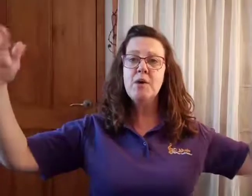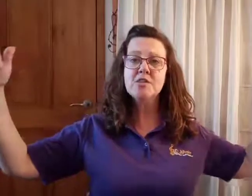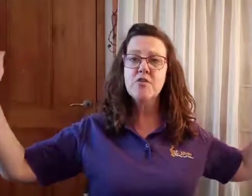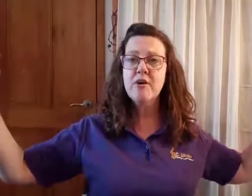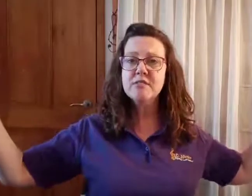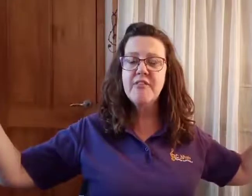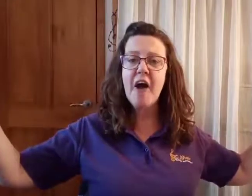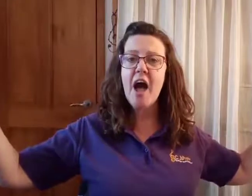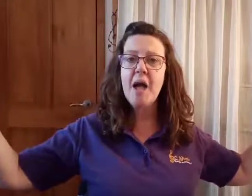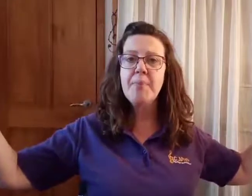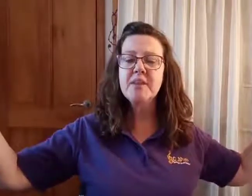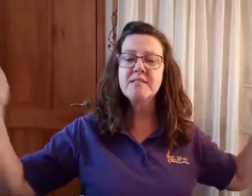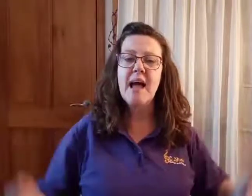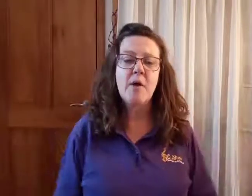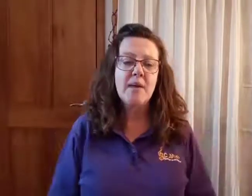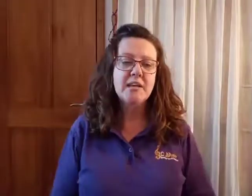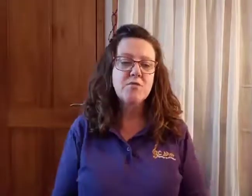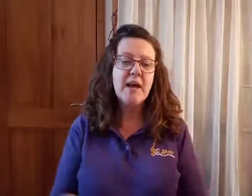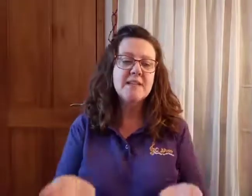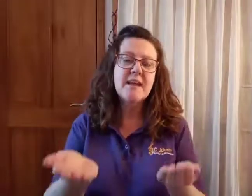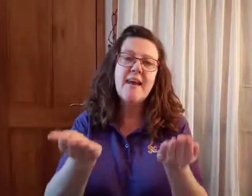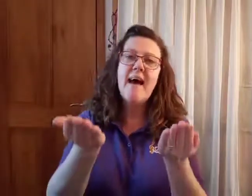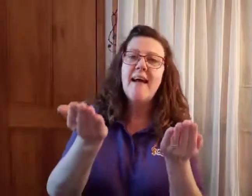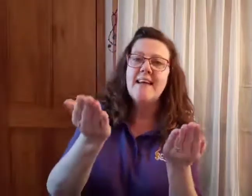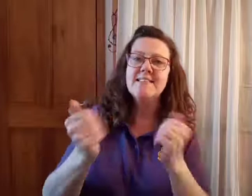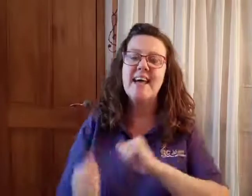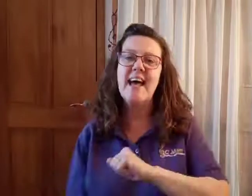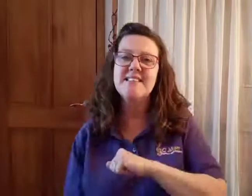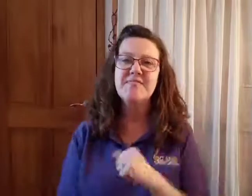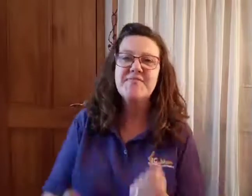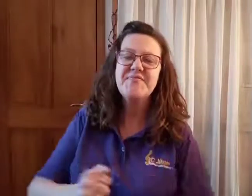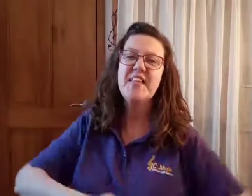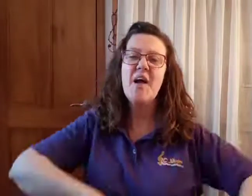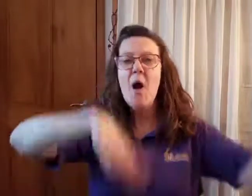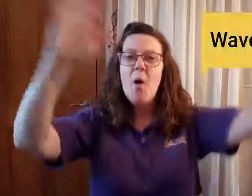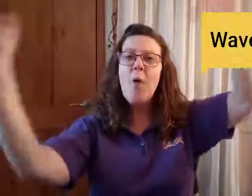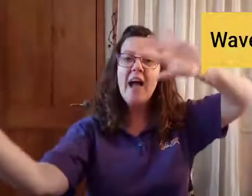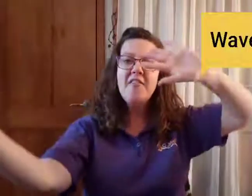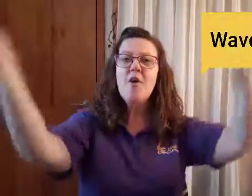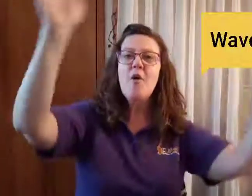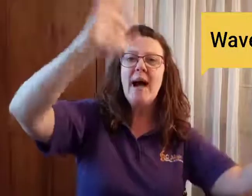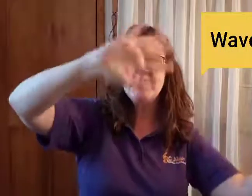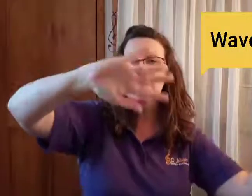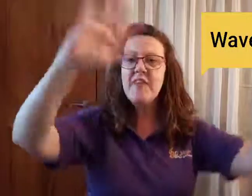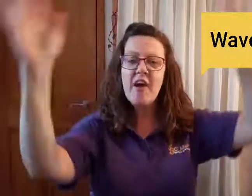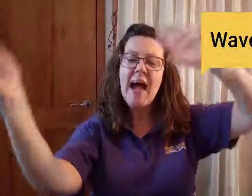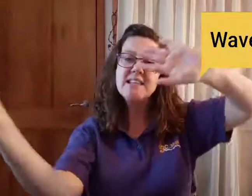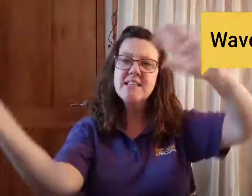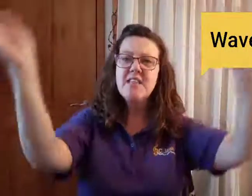was crucified, but now he's risen like he said. Wave your hands in the